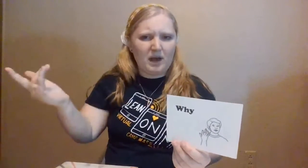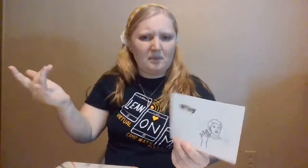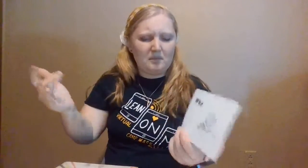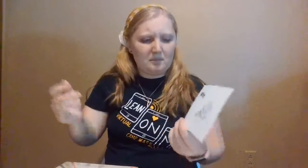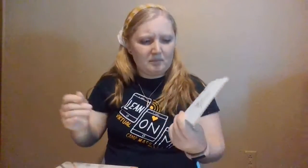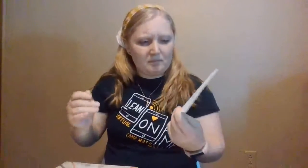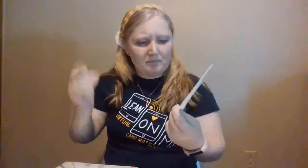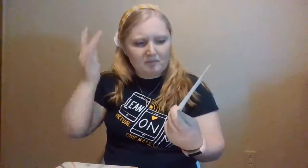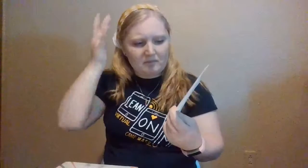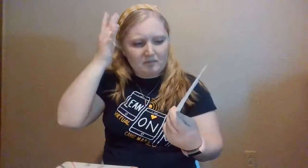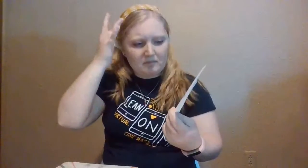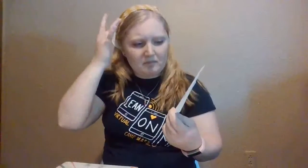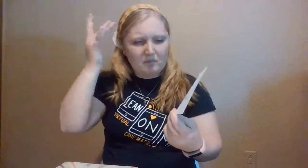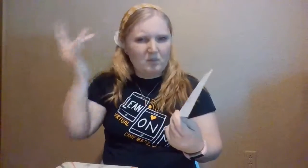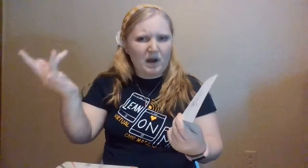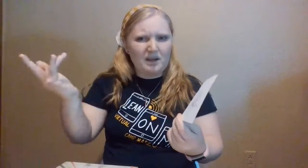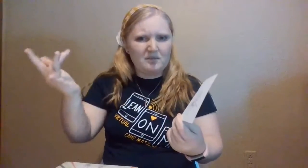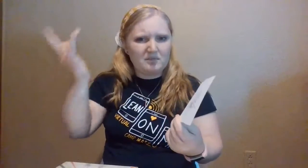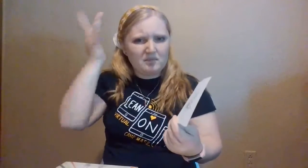Why? Why?